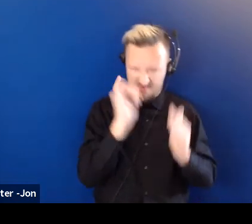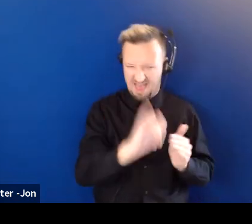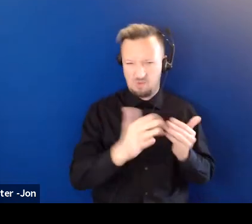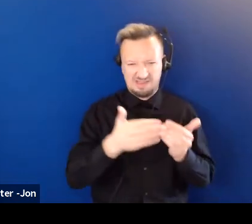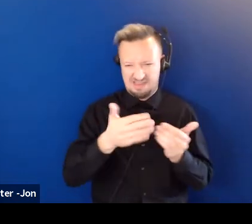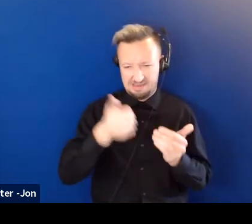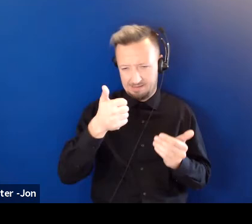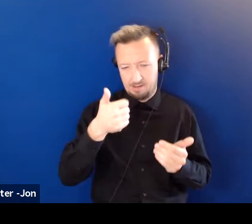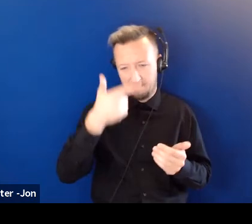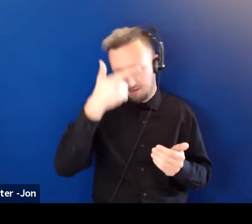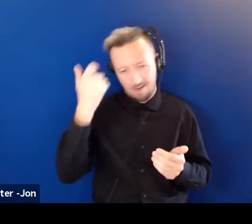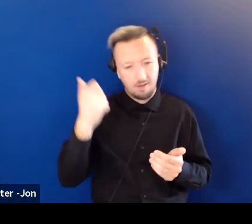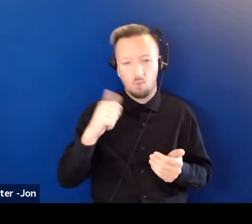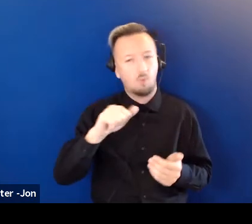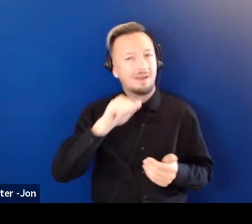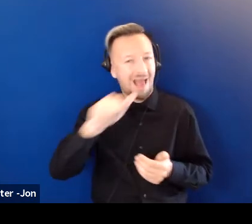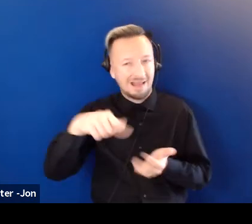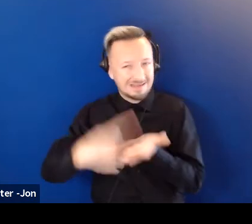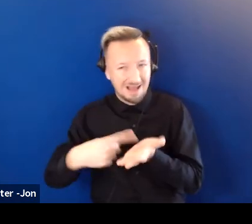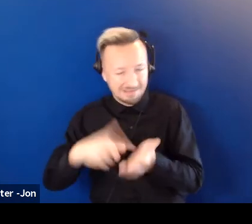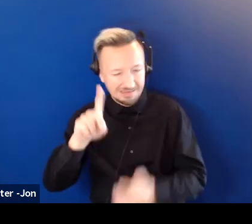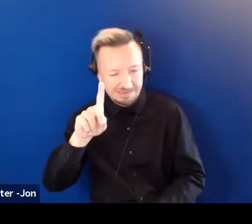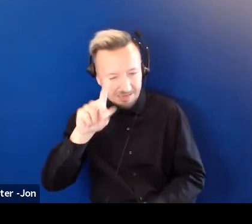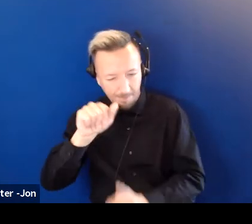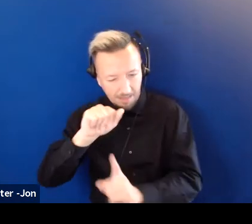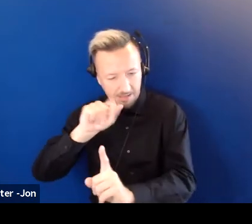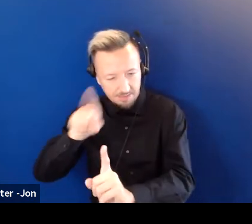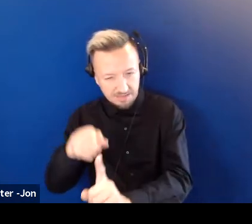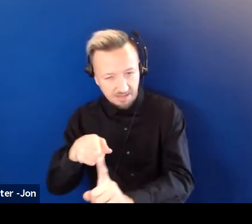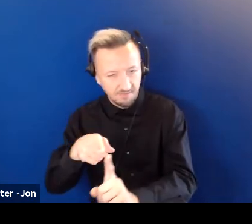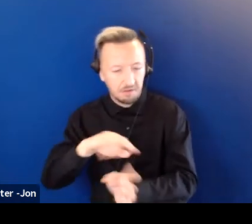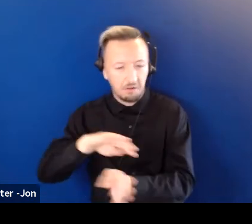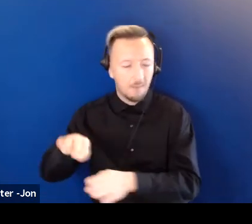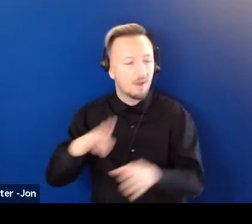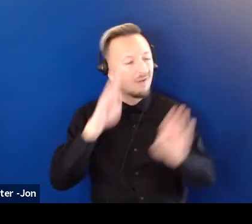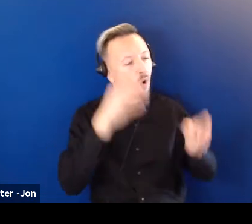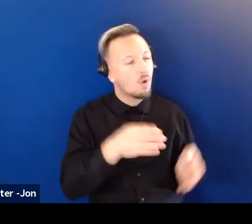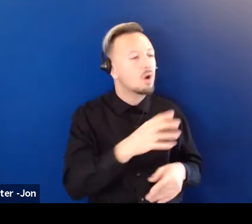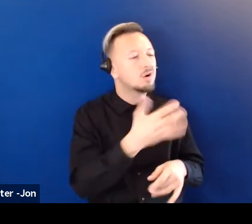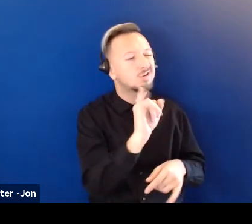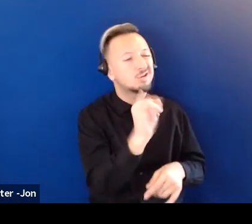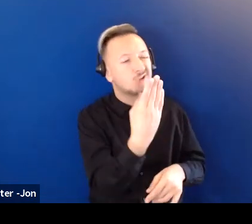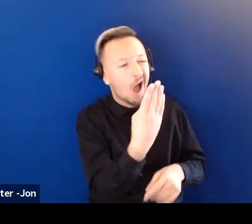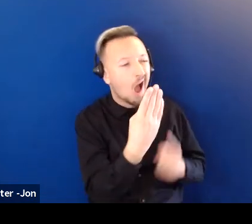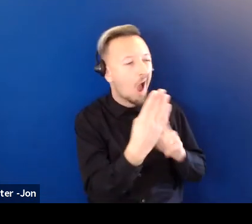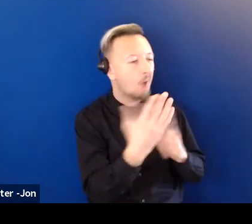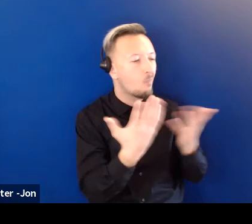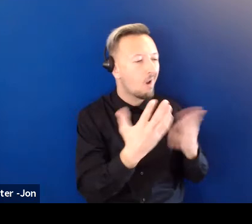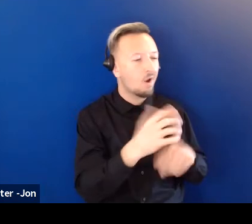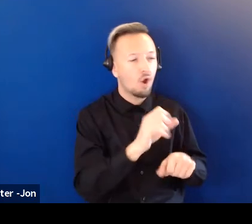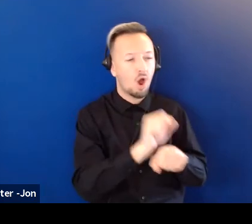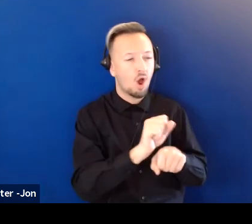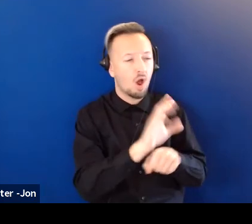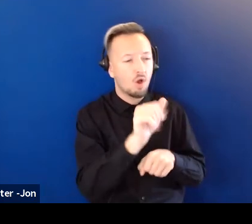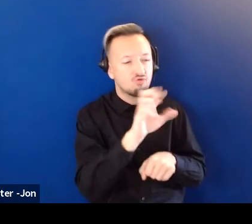weren't talking about disability specifically, but we were talking a little bit more about what a job is, what a career is, and it was a person